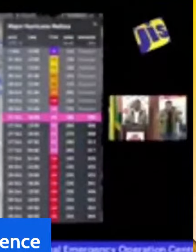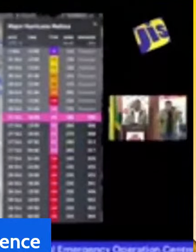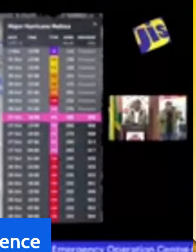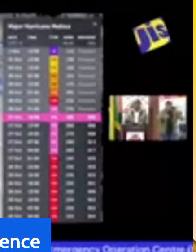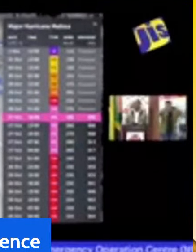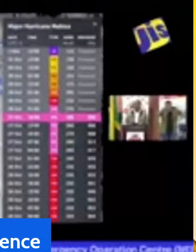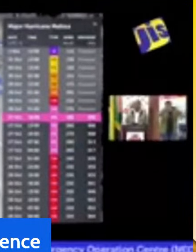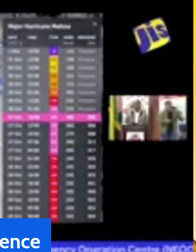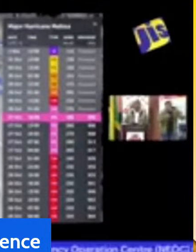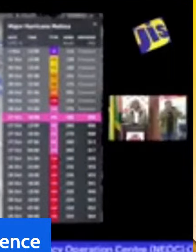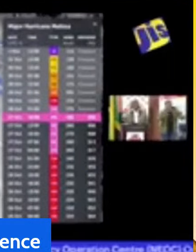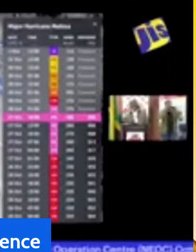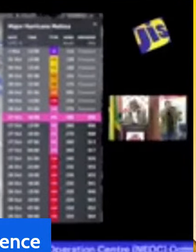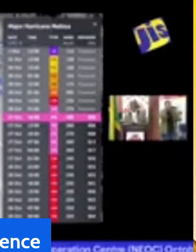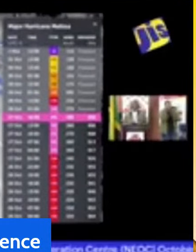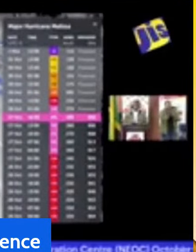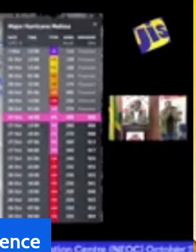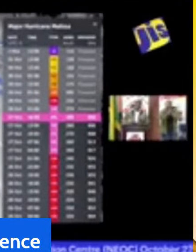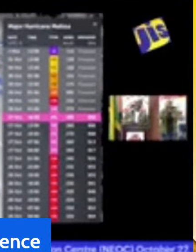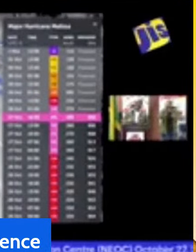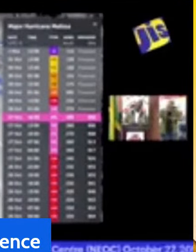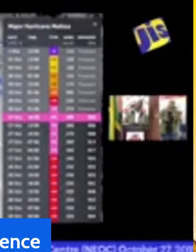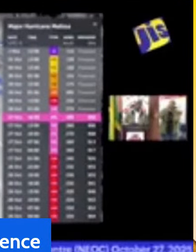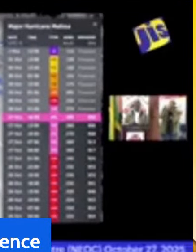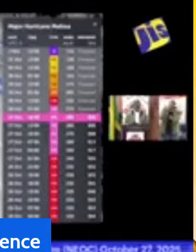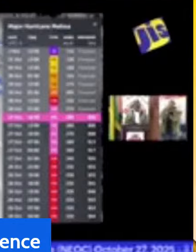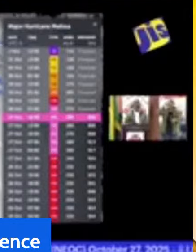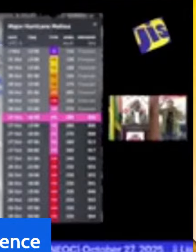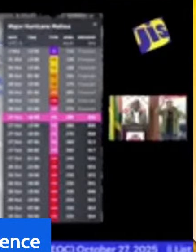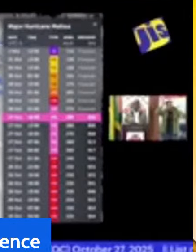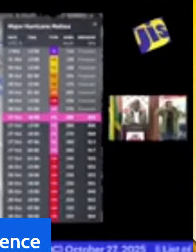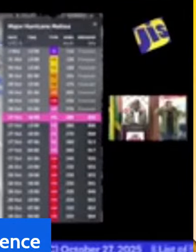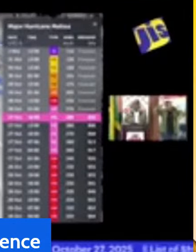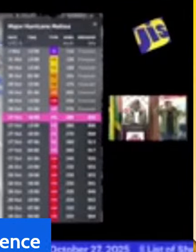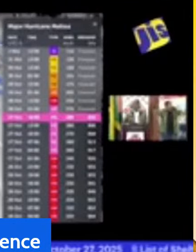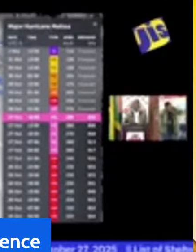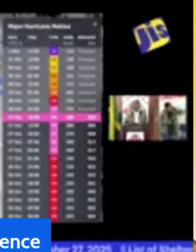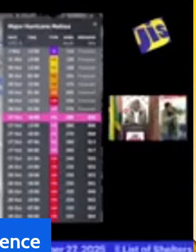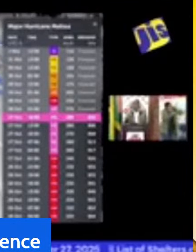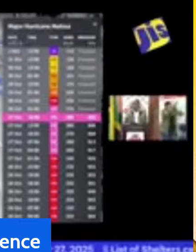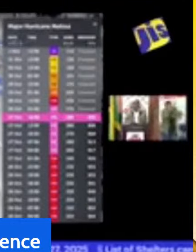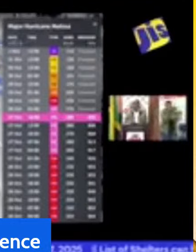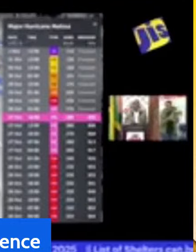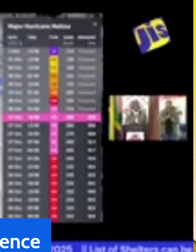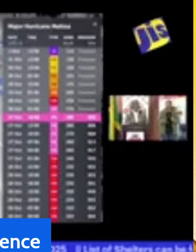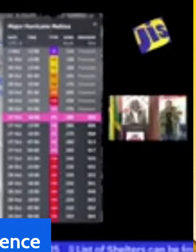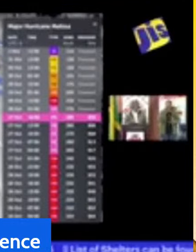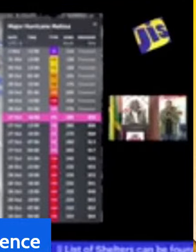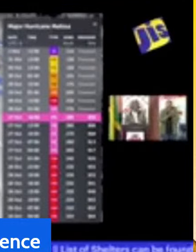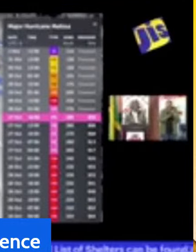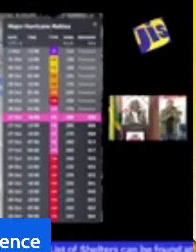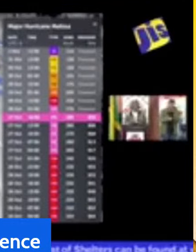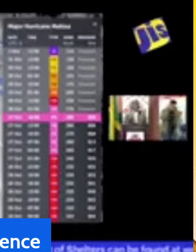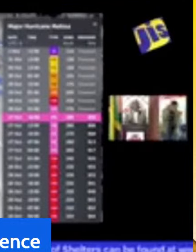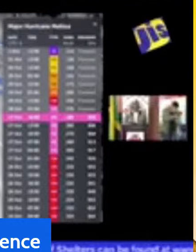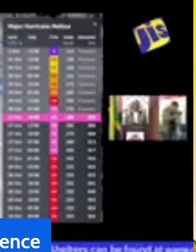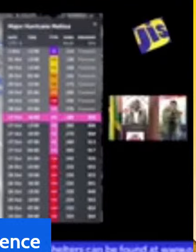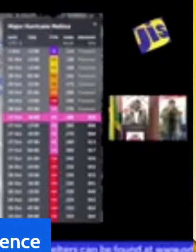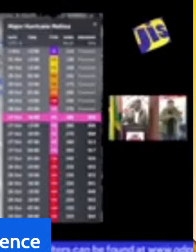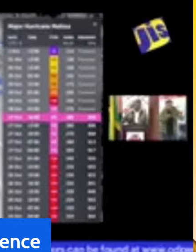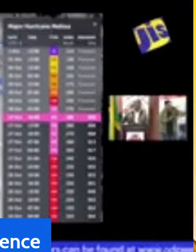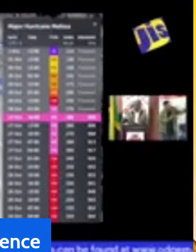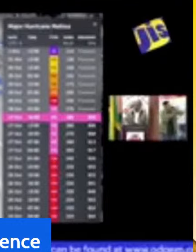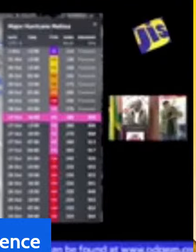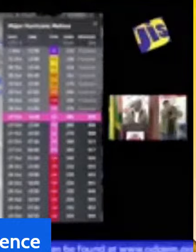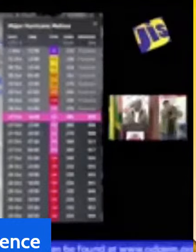a direct hit. So it's a hit, but it's not a landfall. This case is both a hit and a landfall because that center